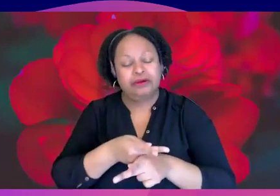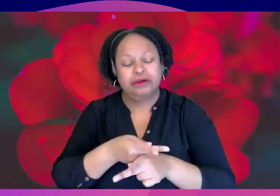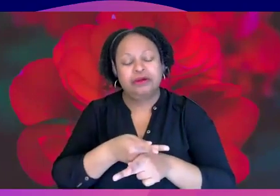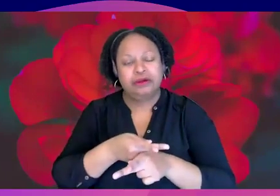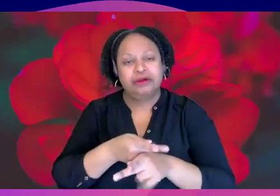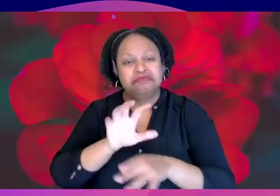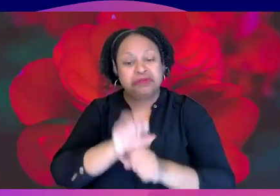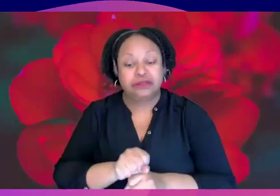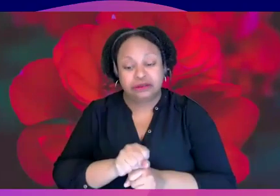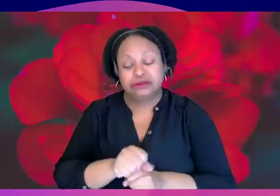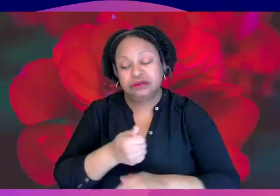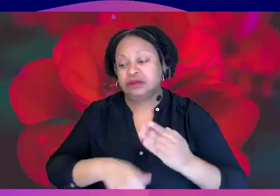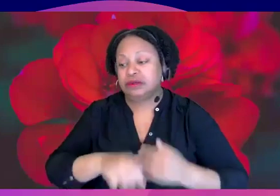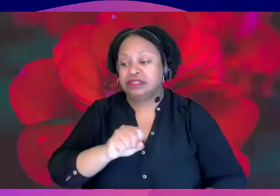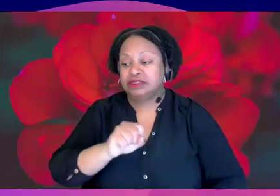Brunswick.